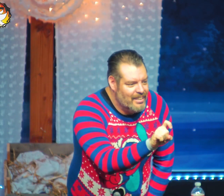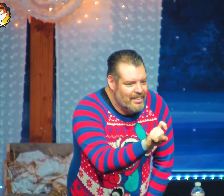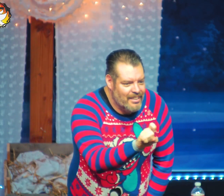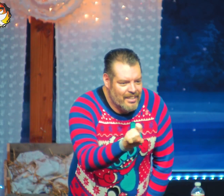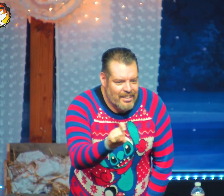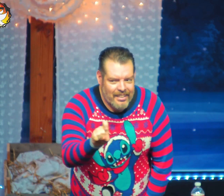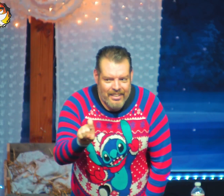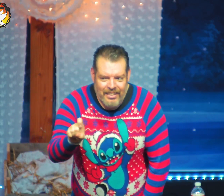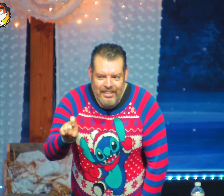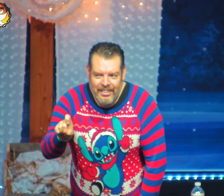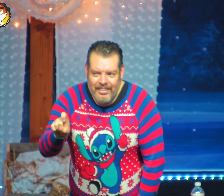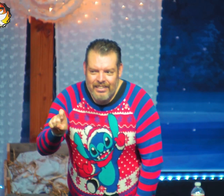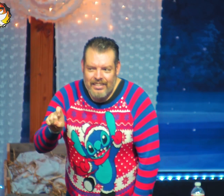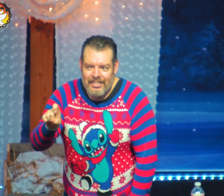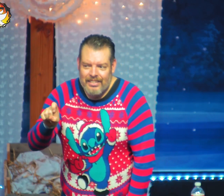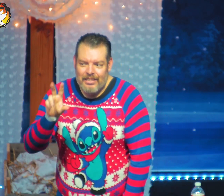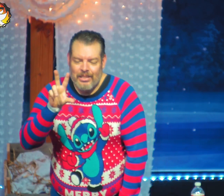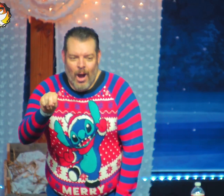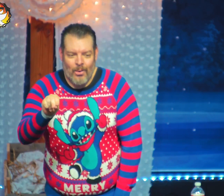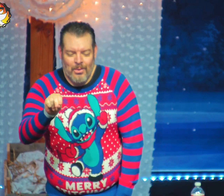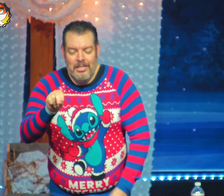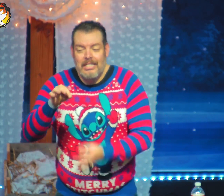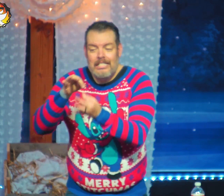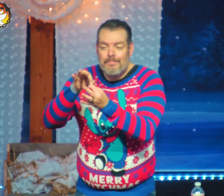Before I accepted Jesus Christ, my thoughts were